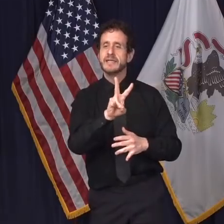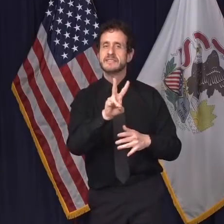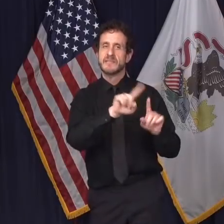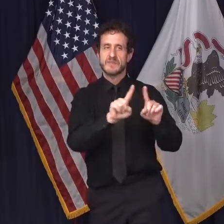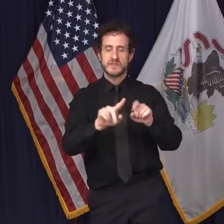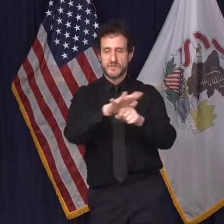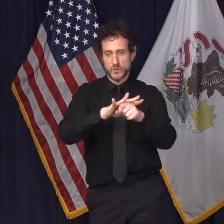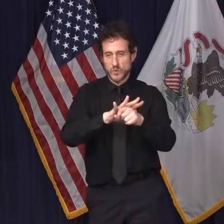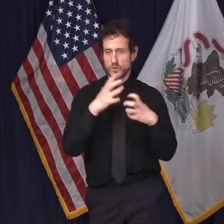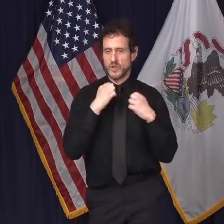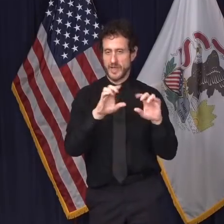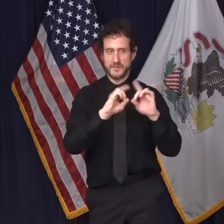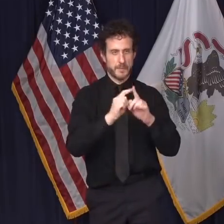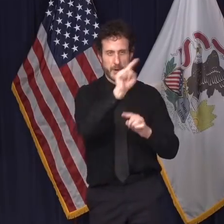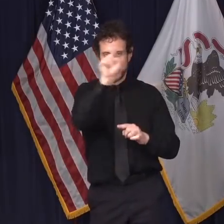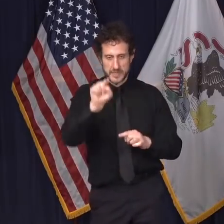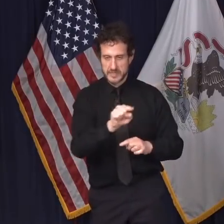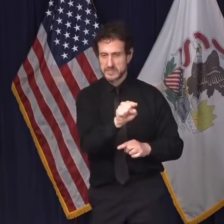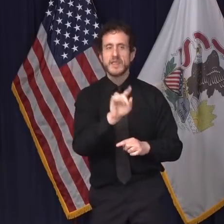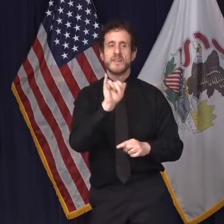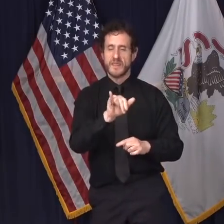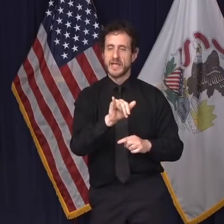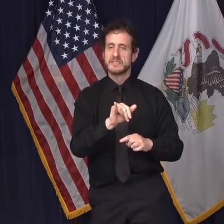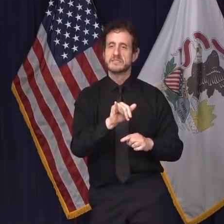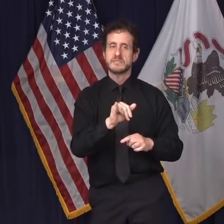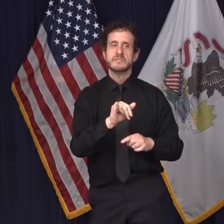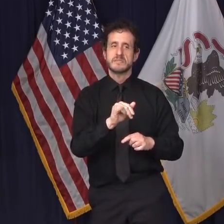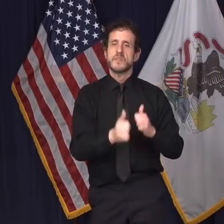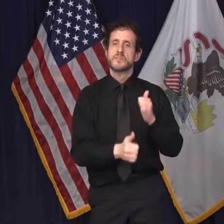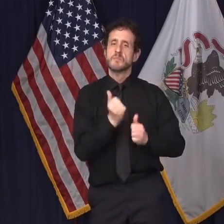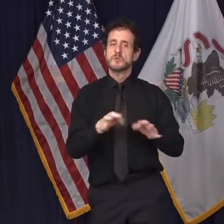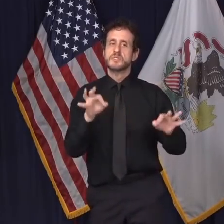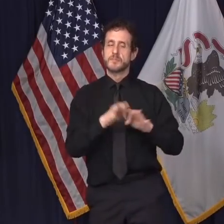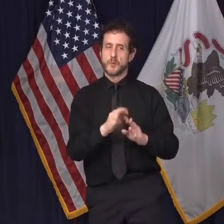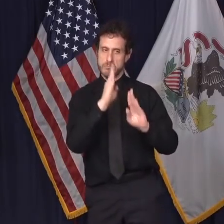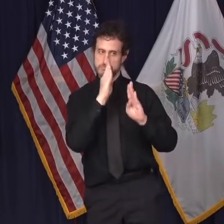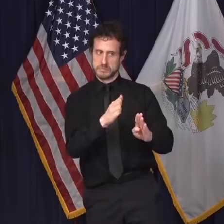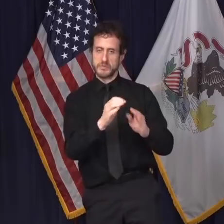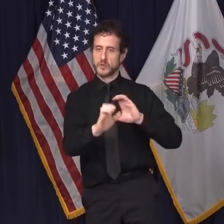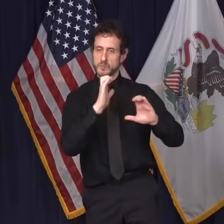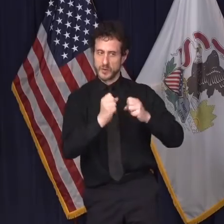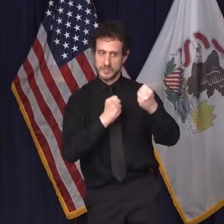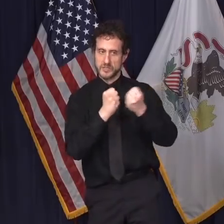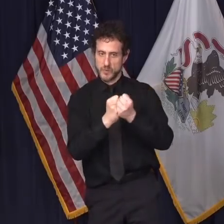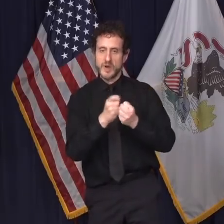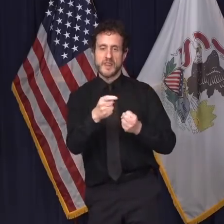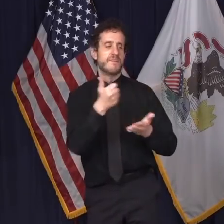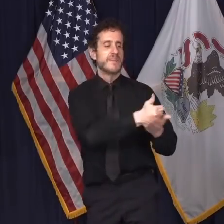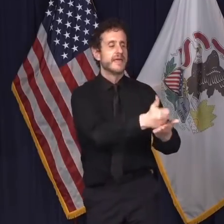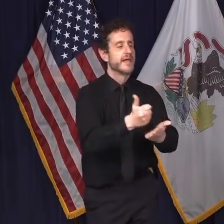departments, which remain the front line of communication and support for private long-term care